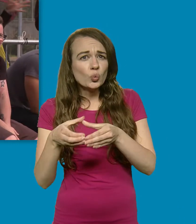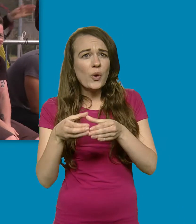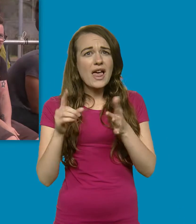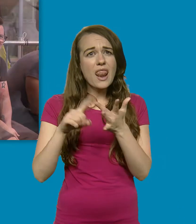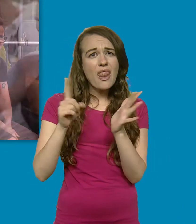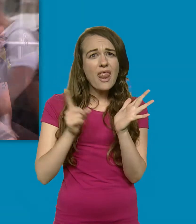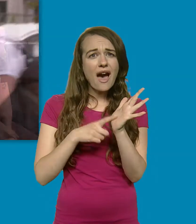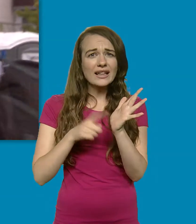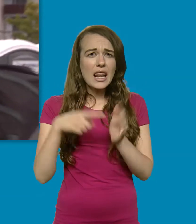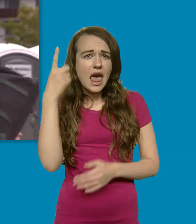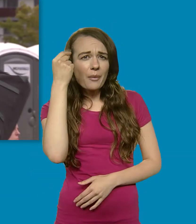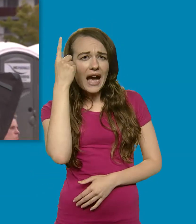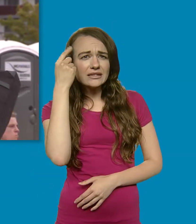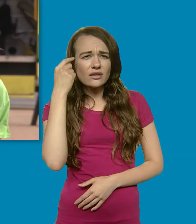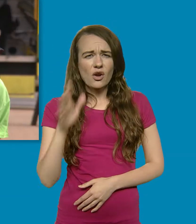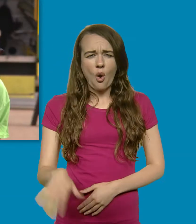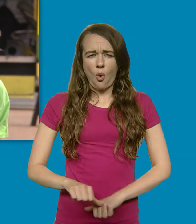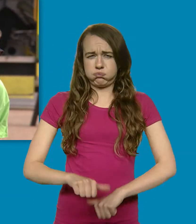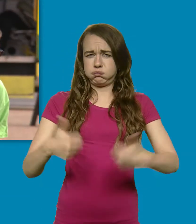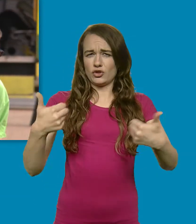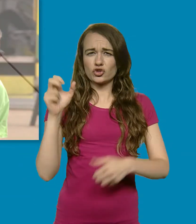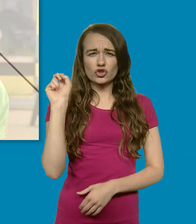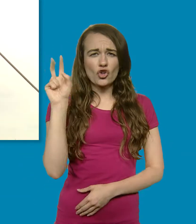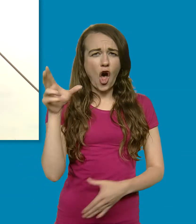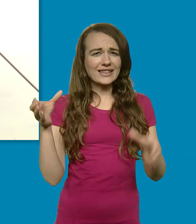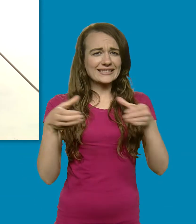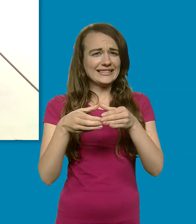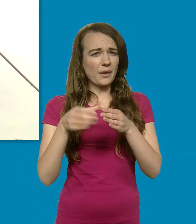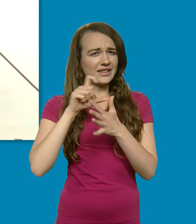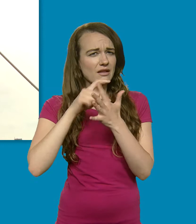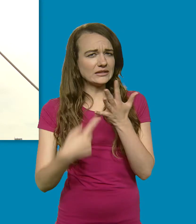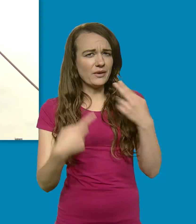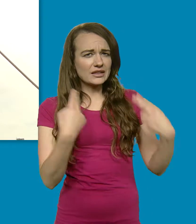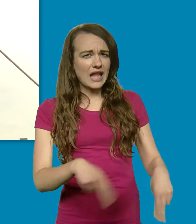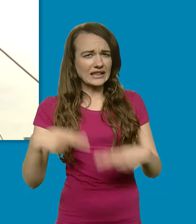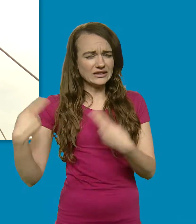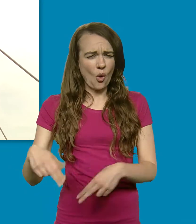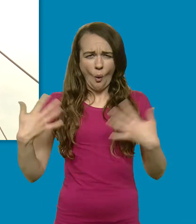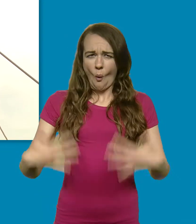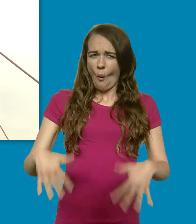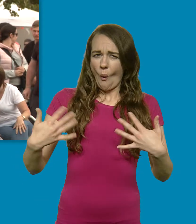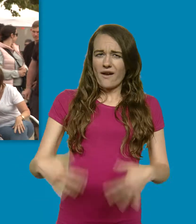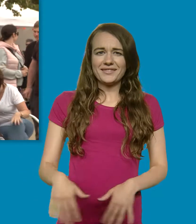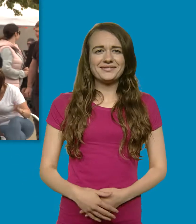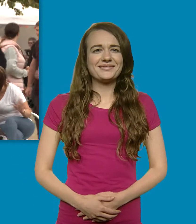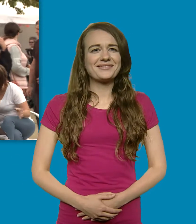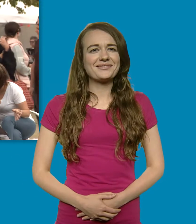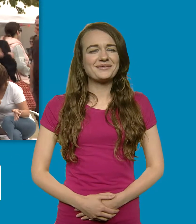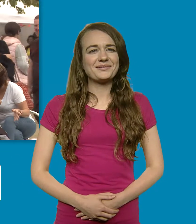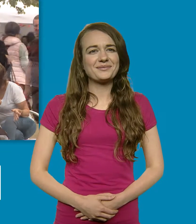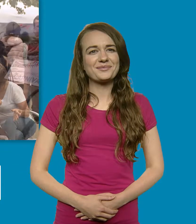crew Ill Abilities, an all-star team of disabled dancers showing the world that anything is possible.